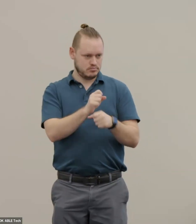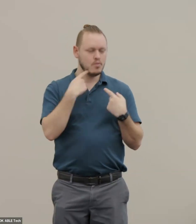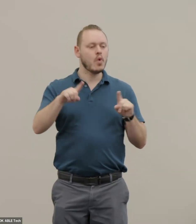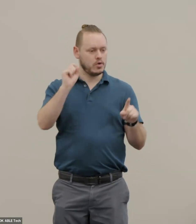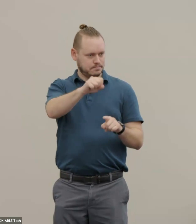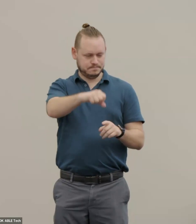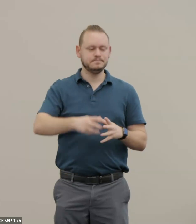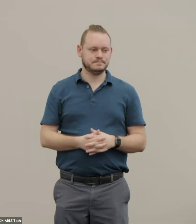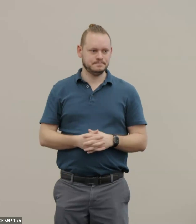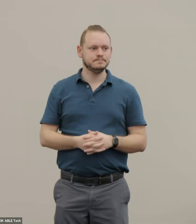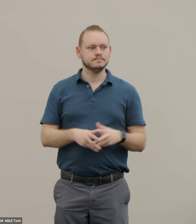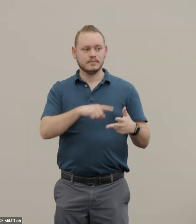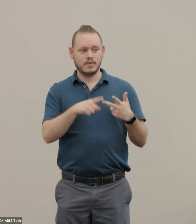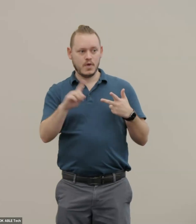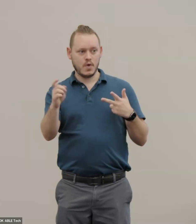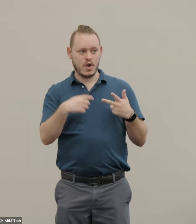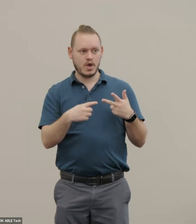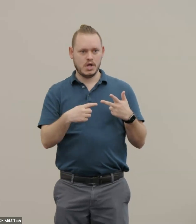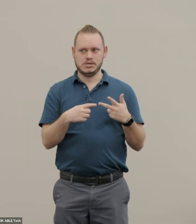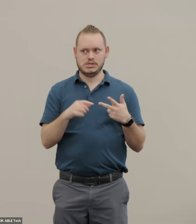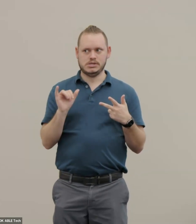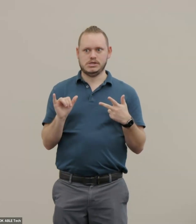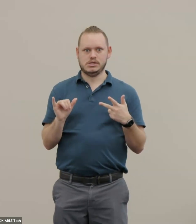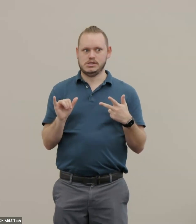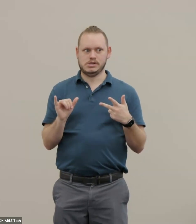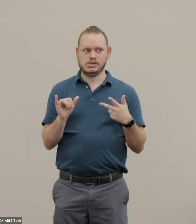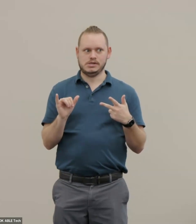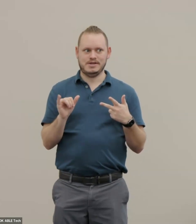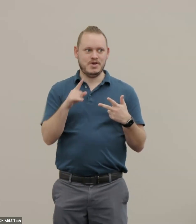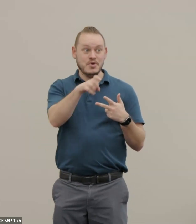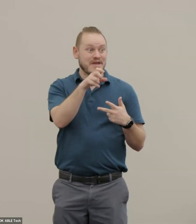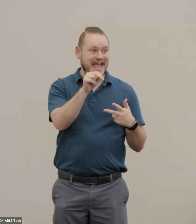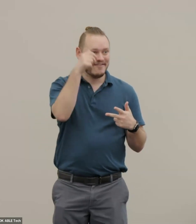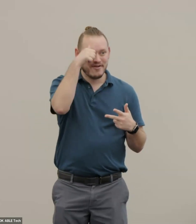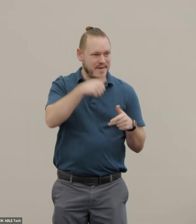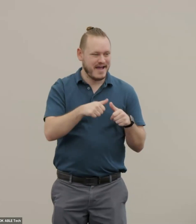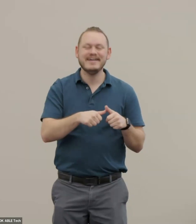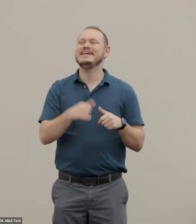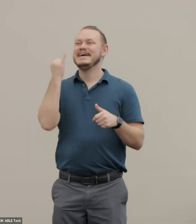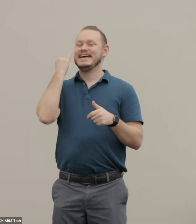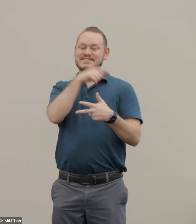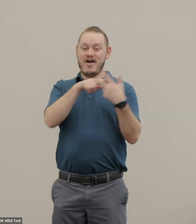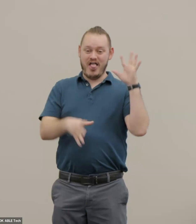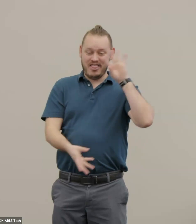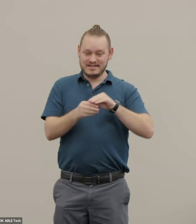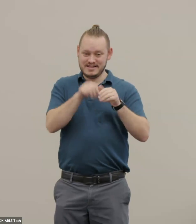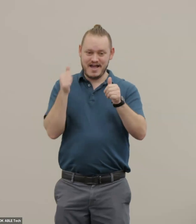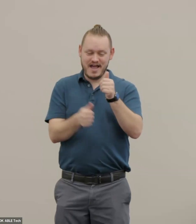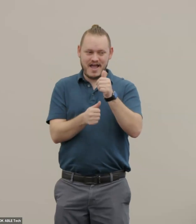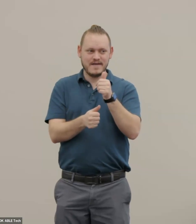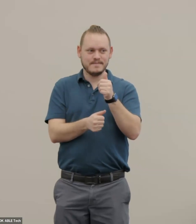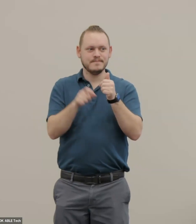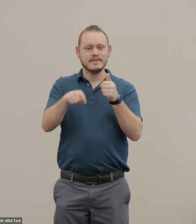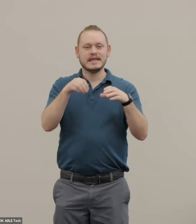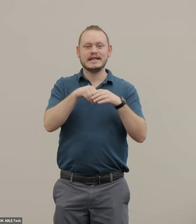Yep. And then your third question? Oh, no, I forgot. You can't even remember Oh, it. is all of this under do you have to be in